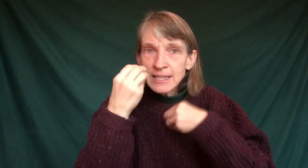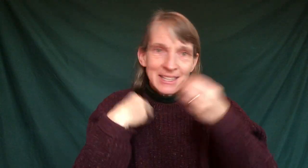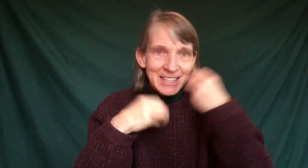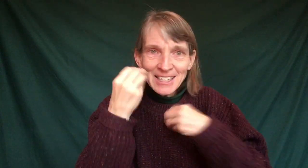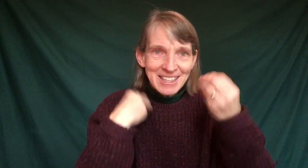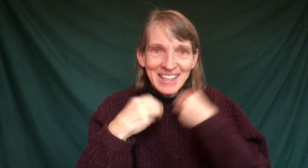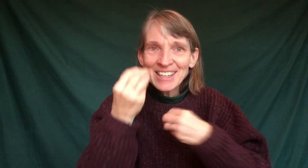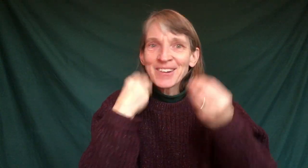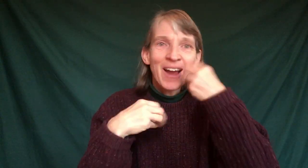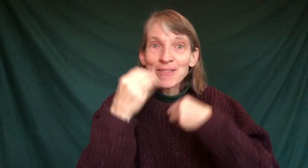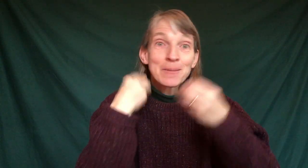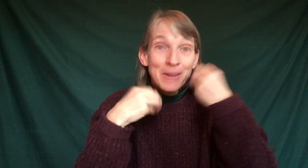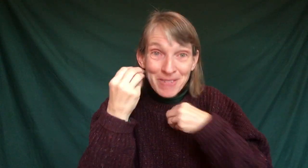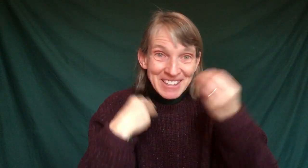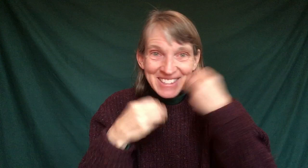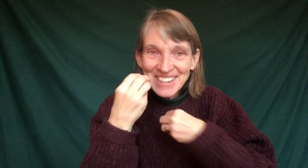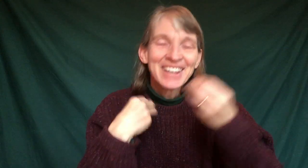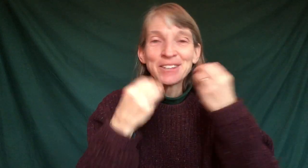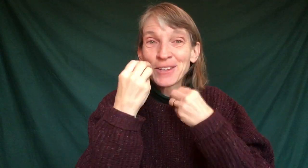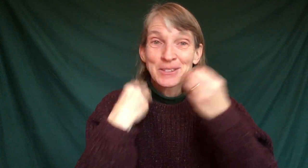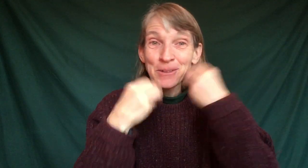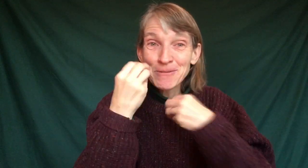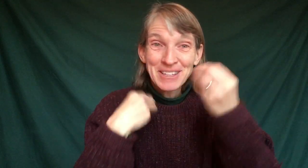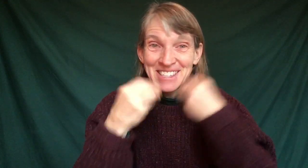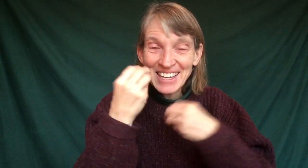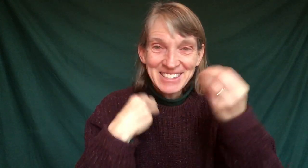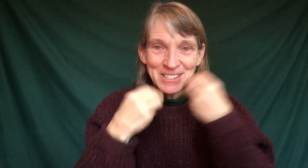and eating and eating, or having a big feast. So that's a really fun sign to do.